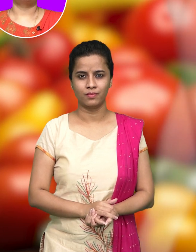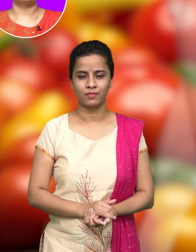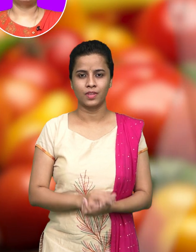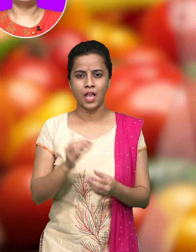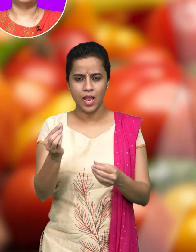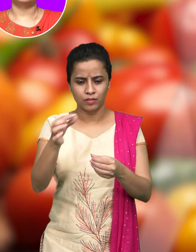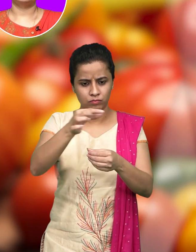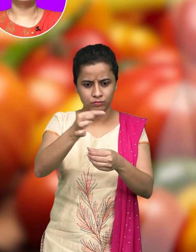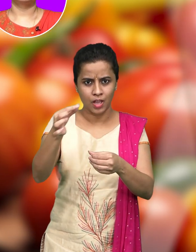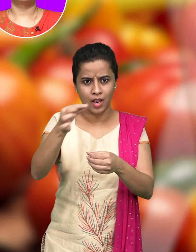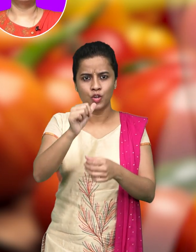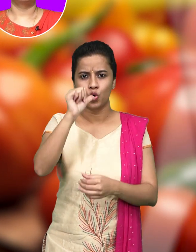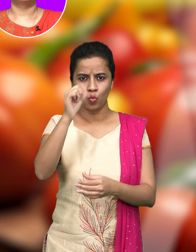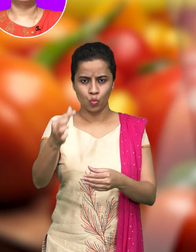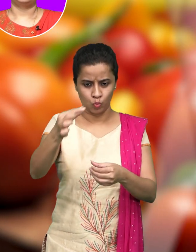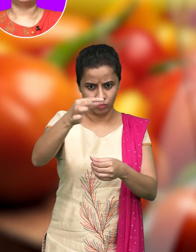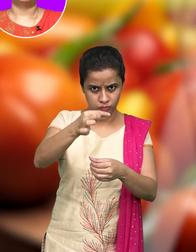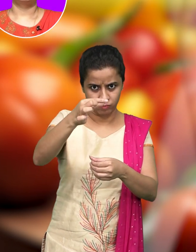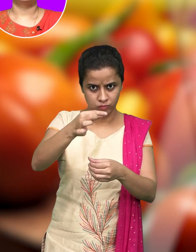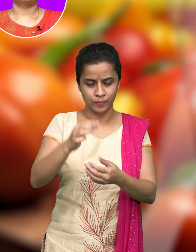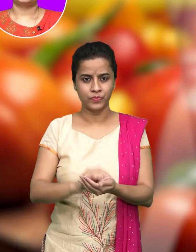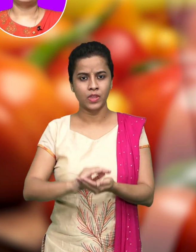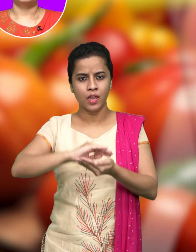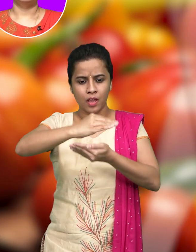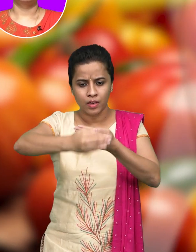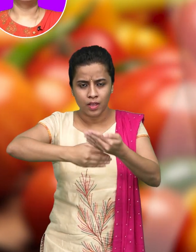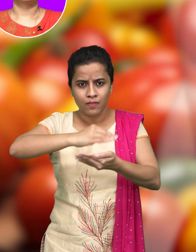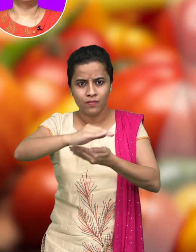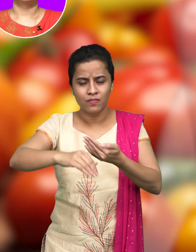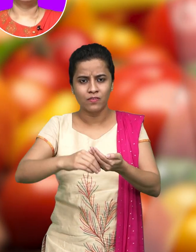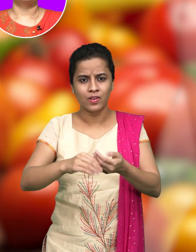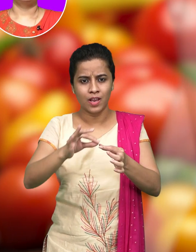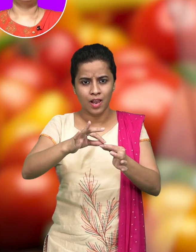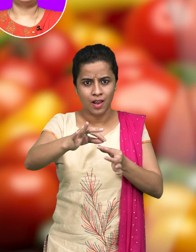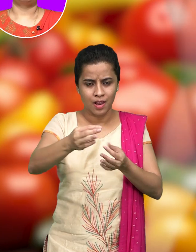Add a drop of water and cover the specimen